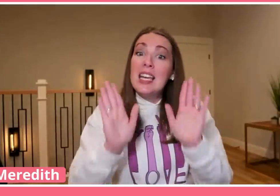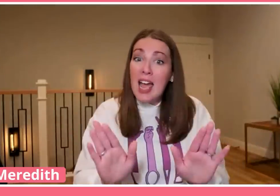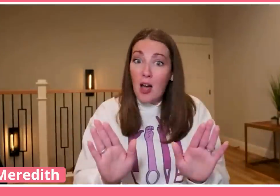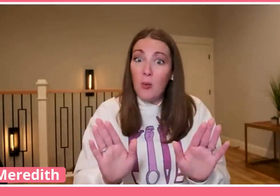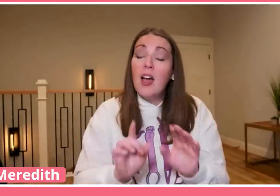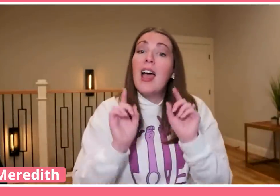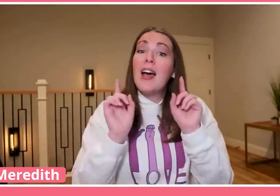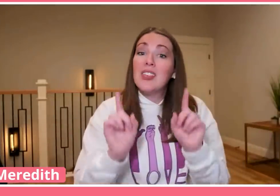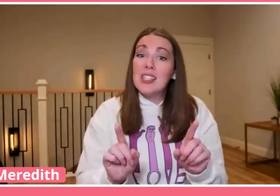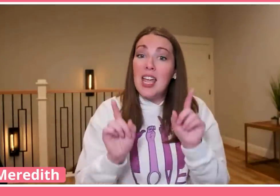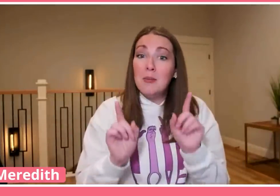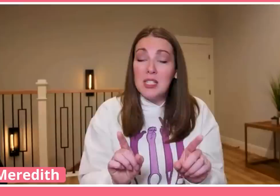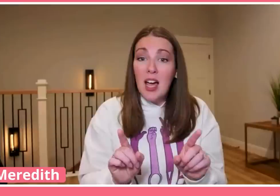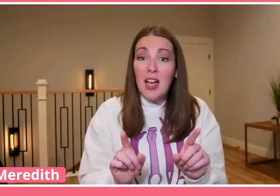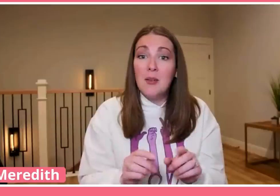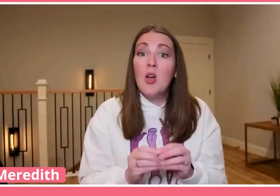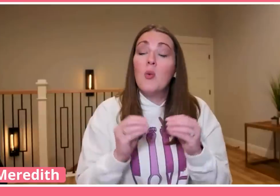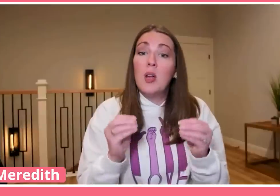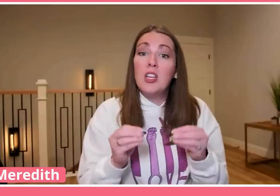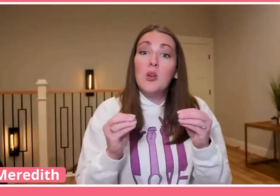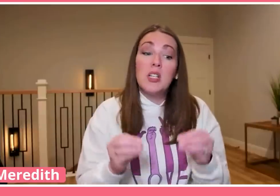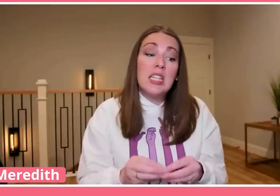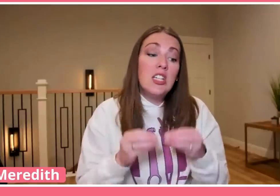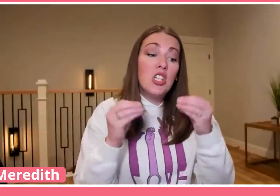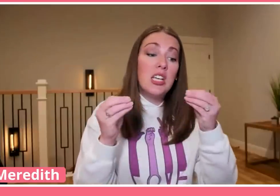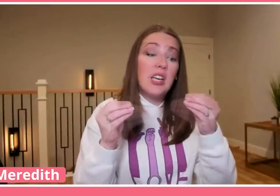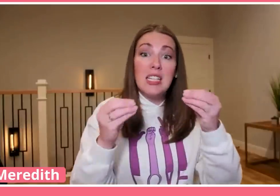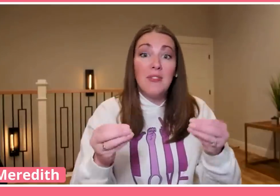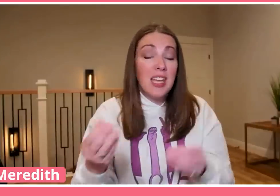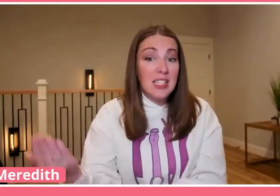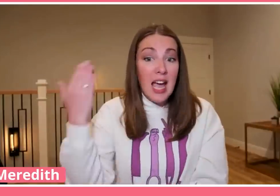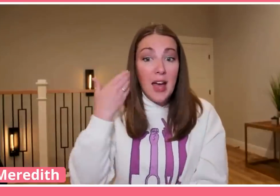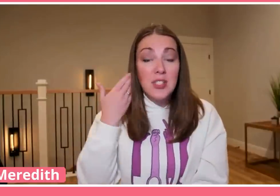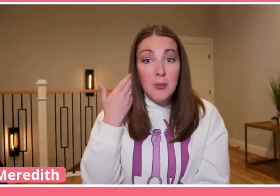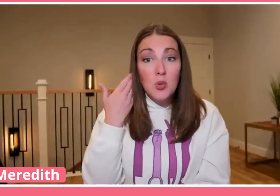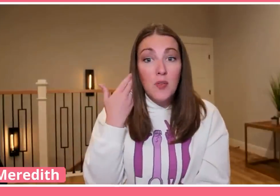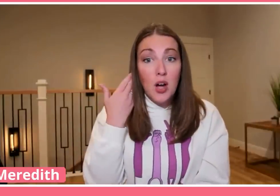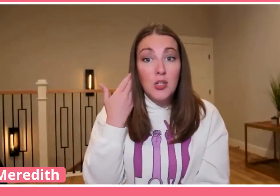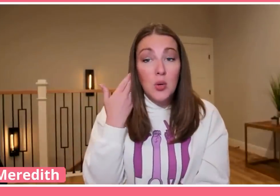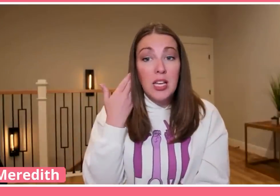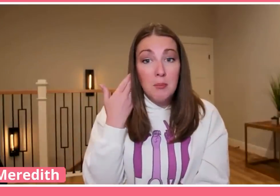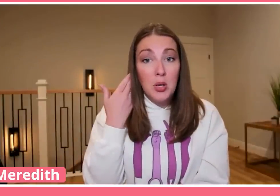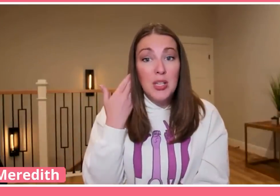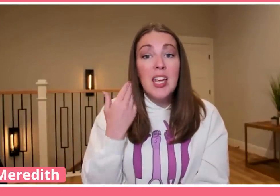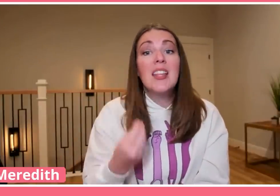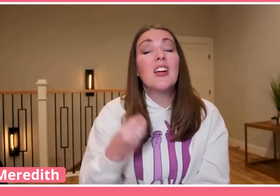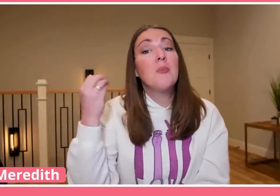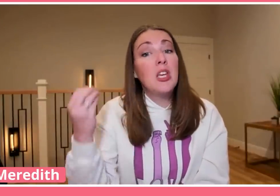now at the same time, when you are teaching deaf kids that have some sort of auditory input, there can be